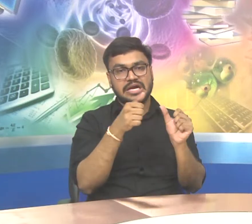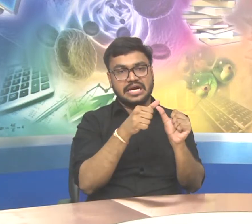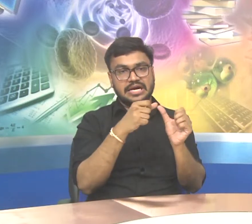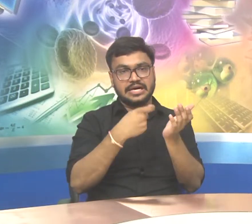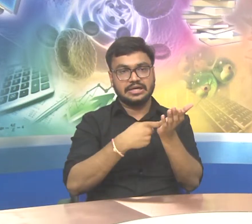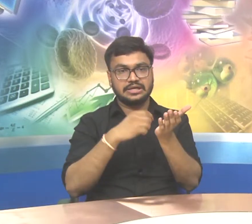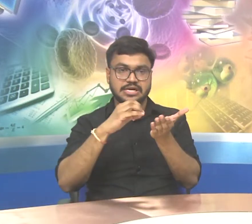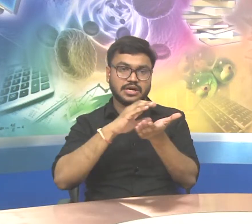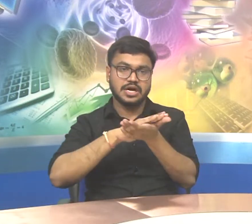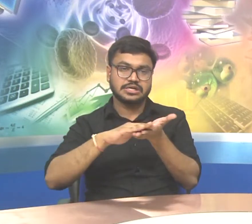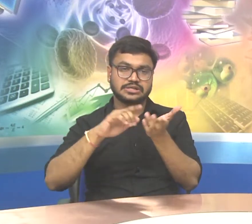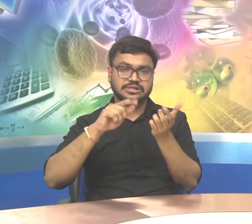called